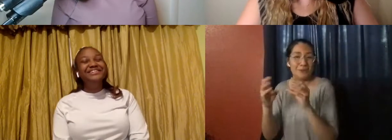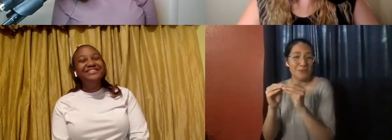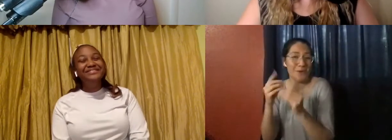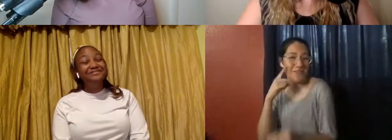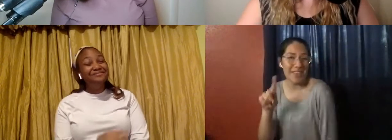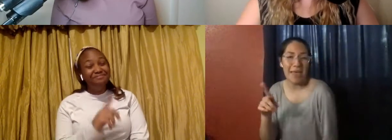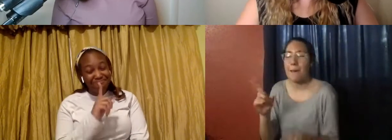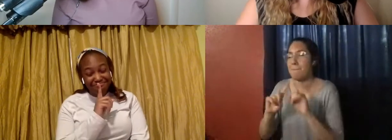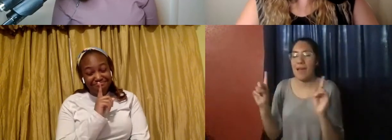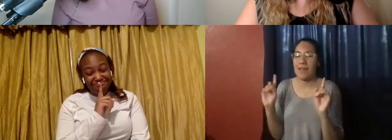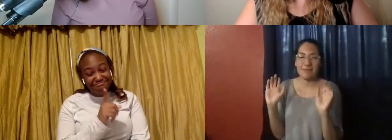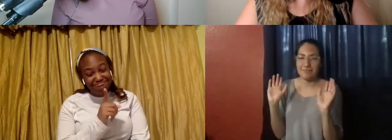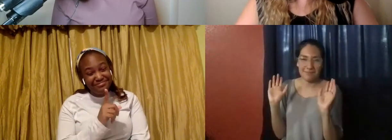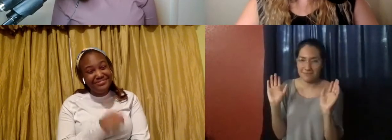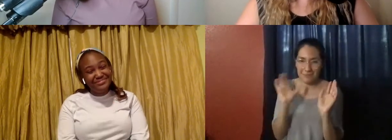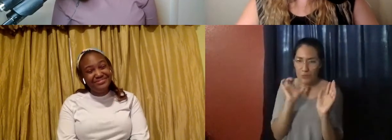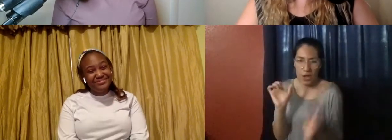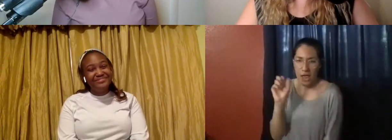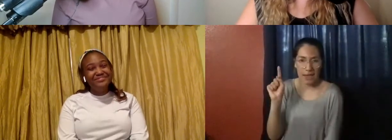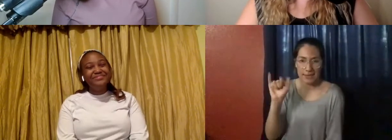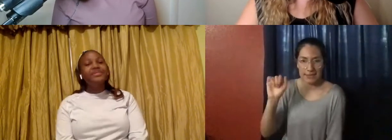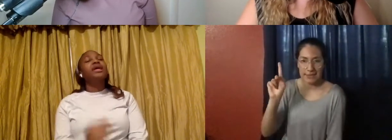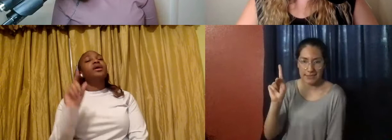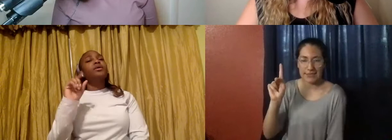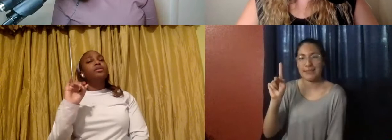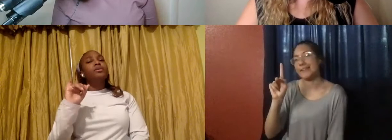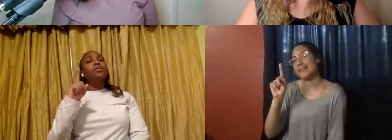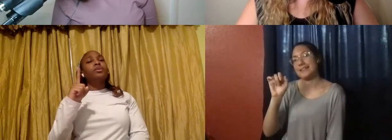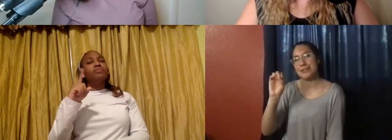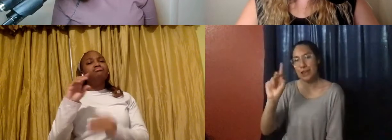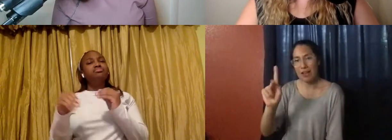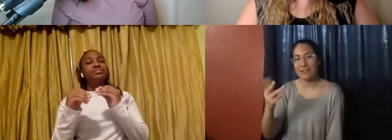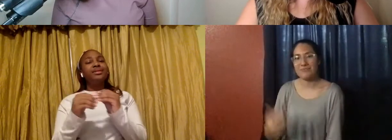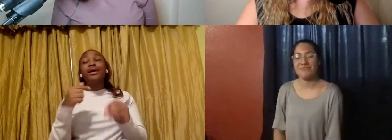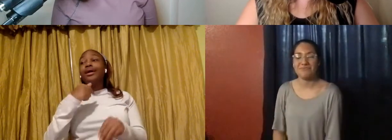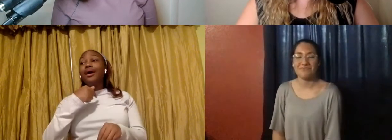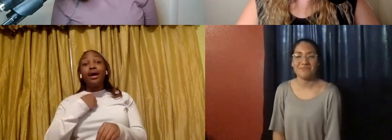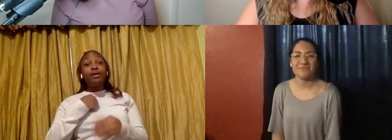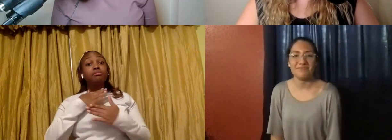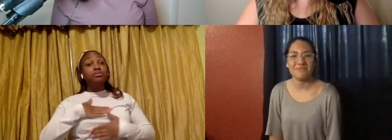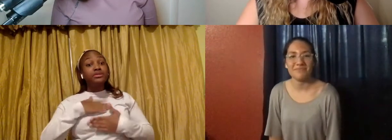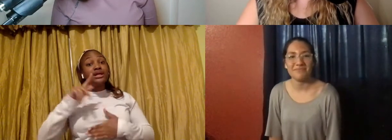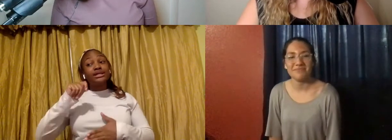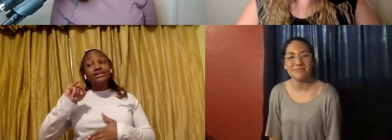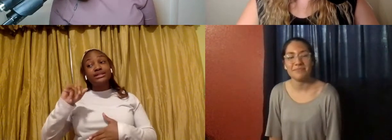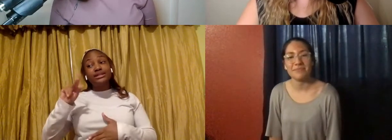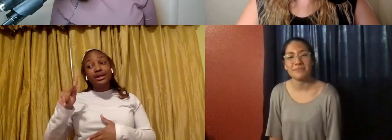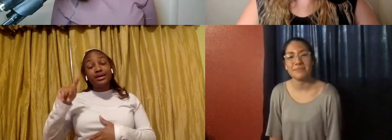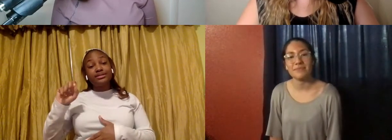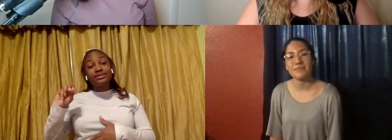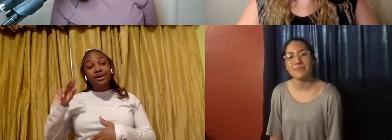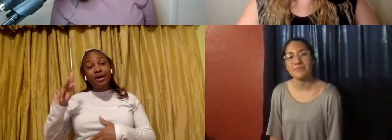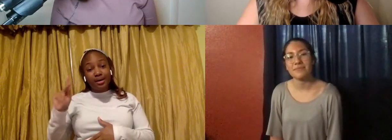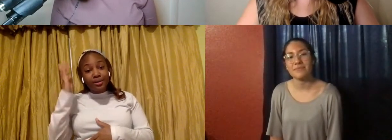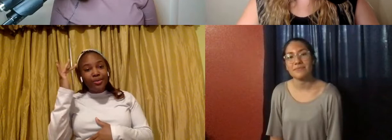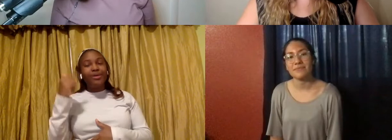Seriously. Yeah. That's one thing too. I really do appreciate TikTok. I appreciate it because I know that I'm